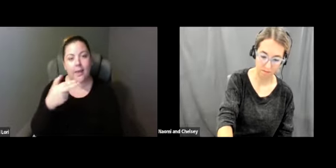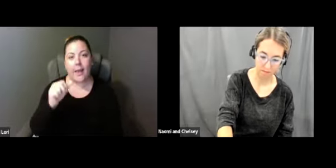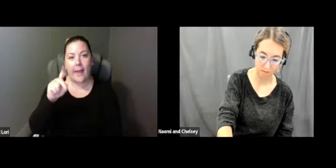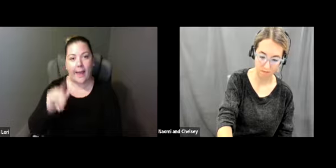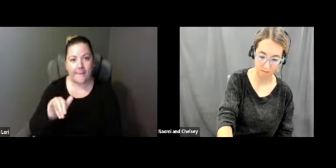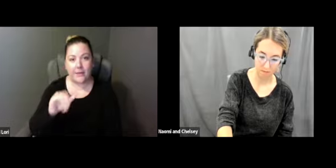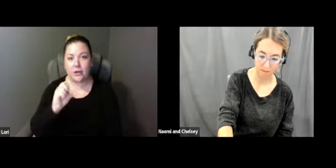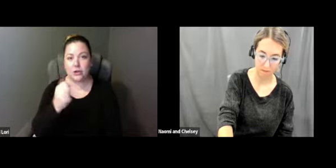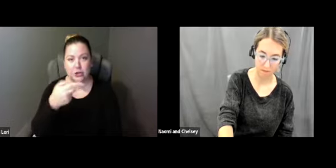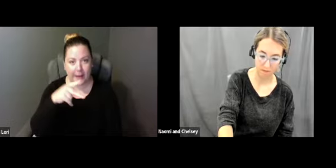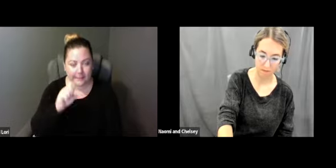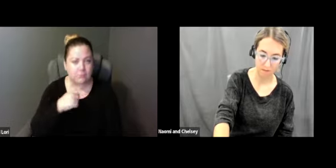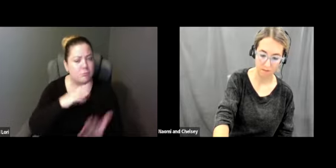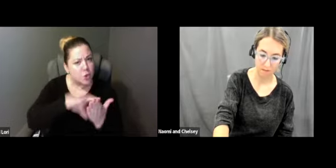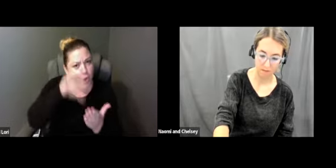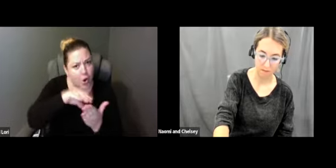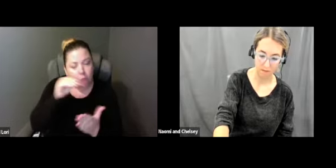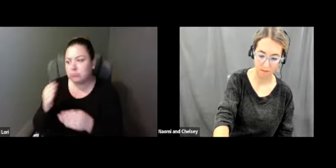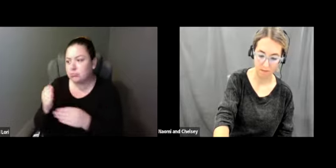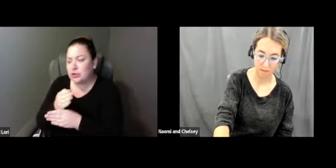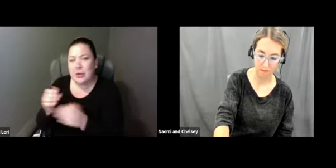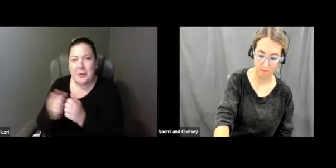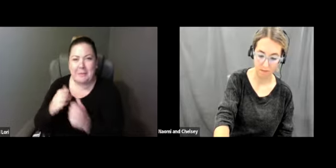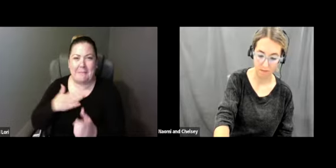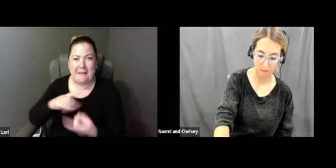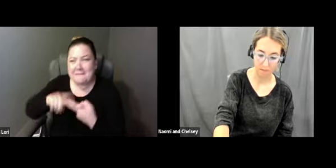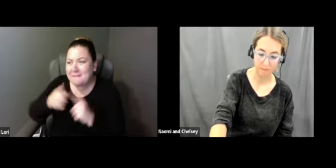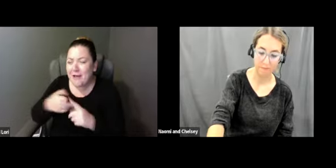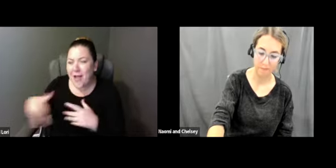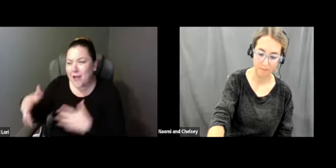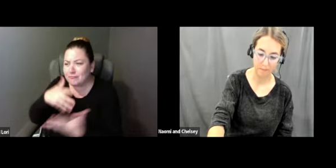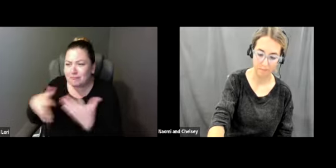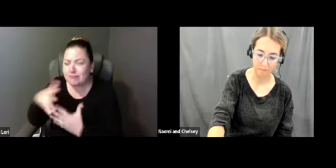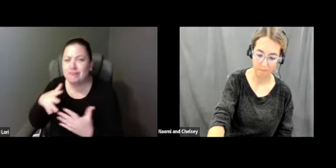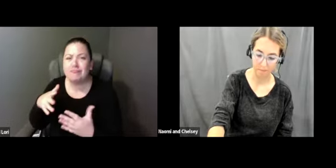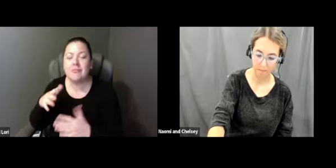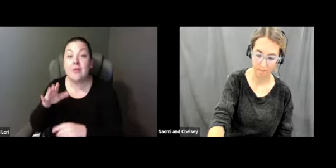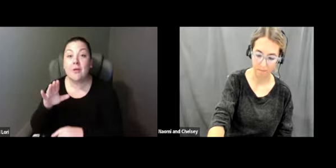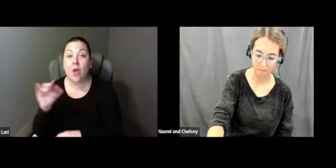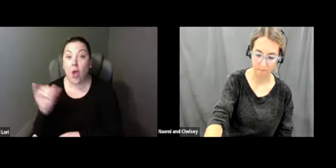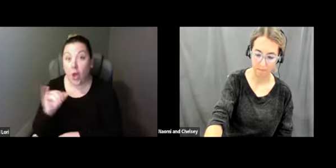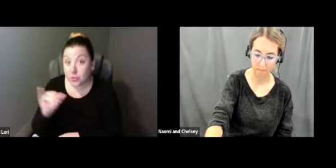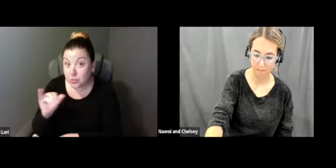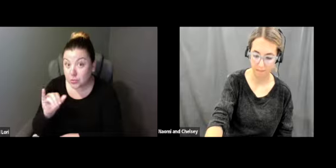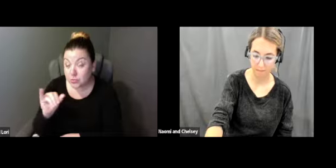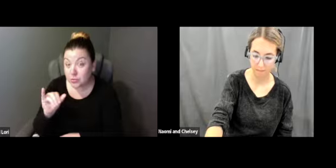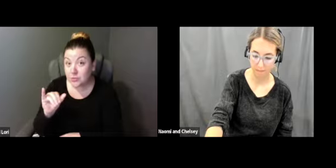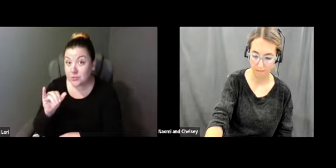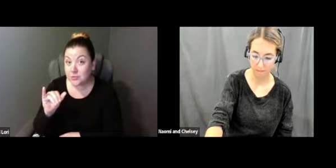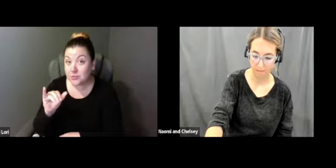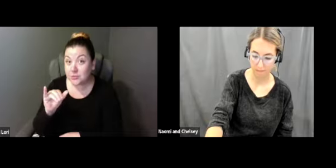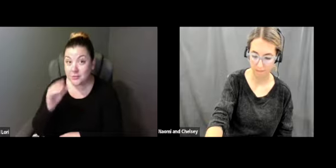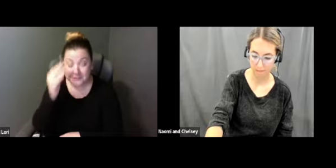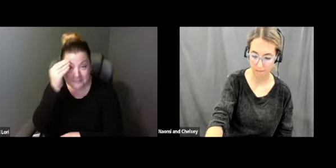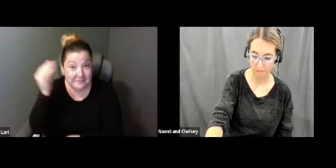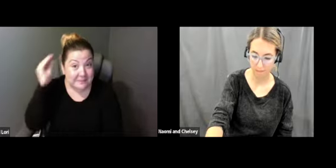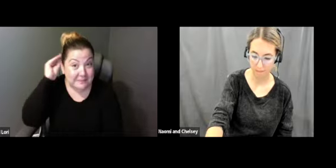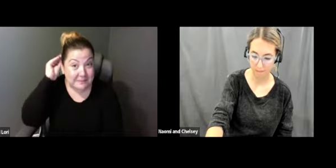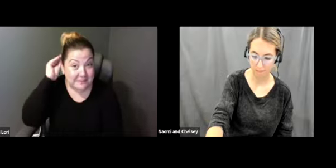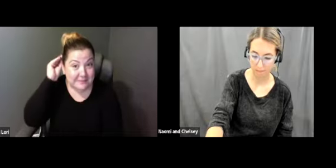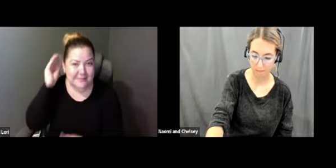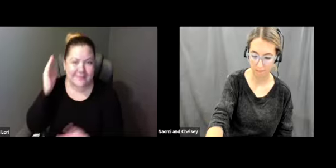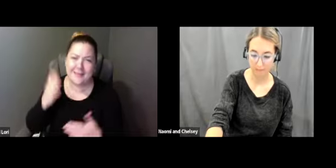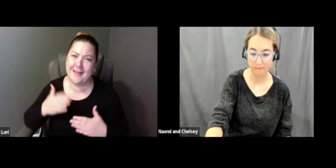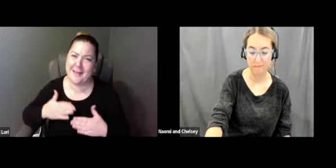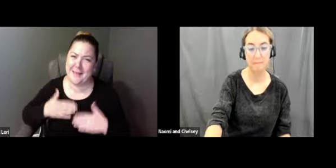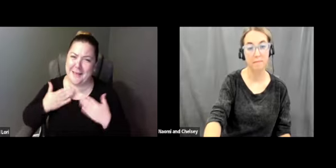and confidants. And so I'm so, you know, also mentally pleased that what I was saying